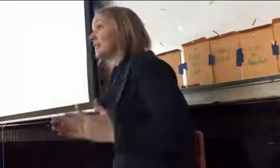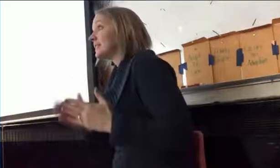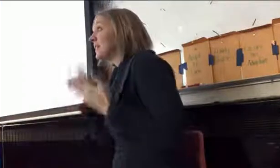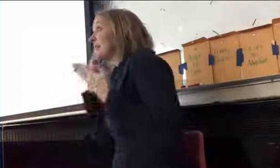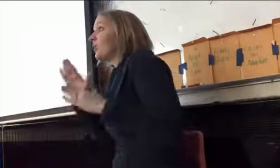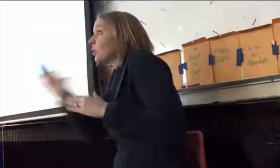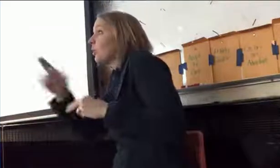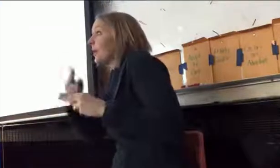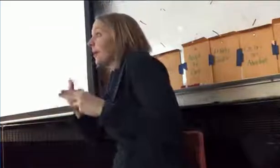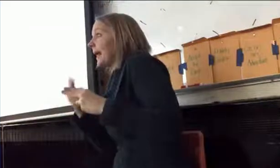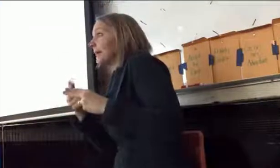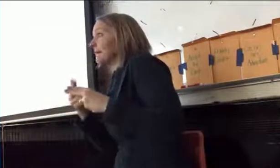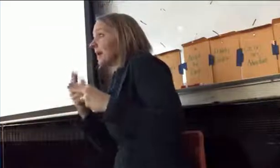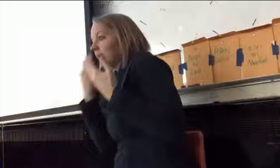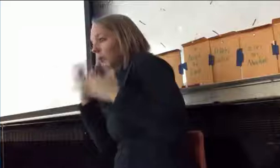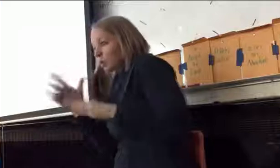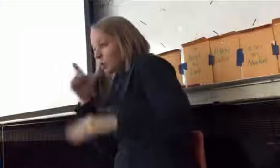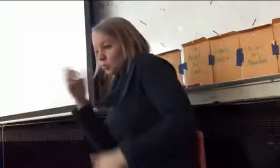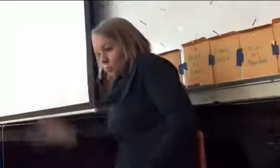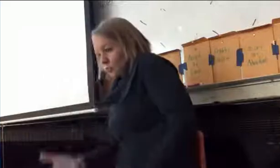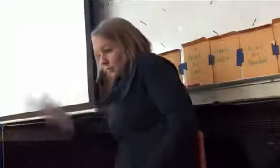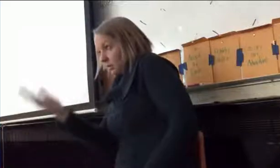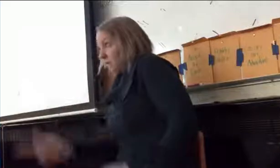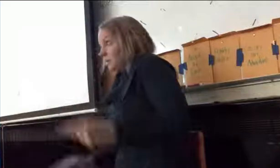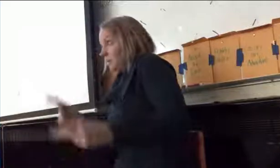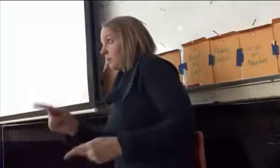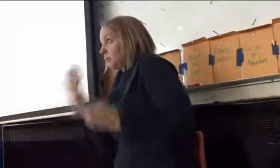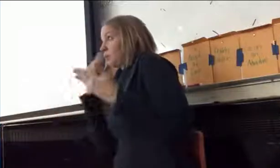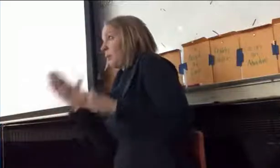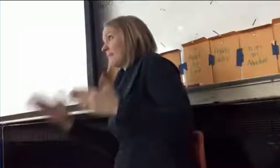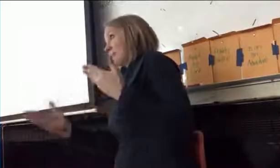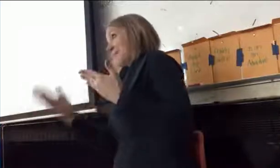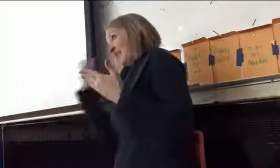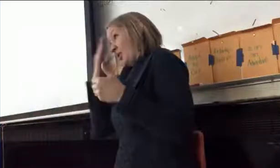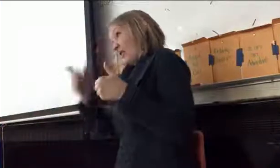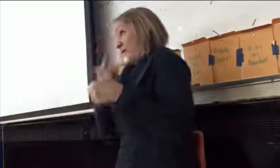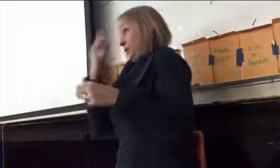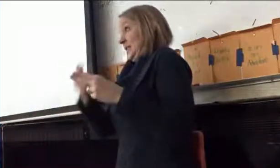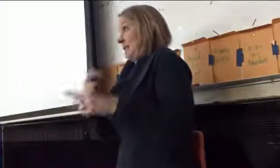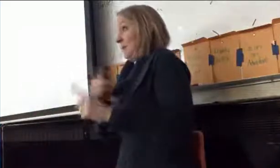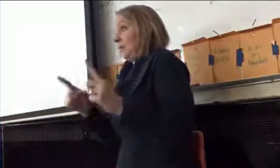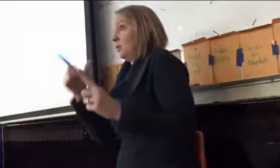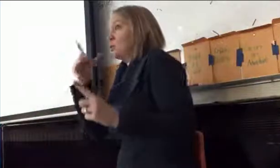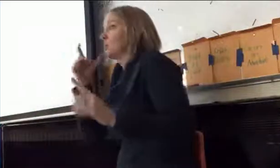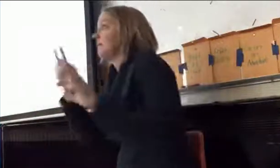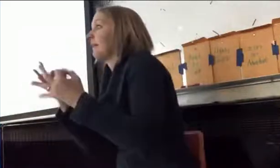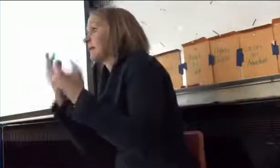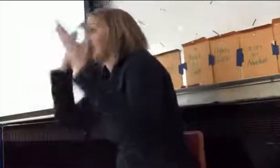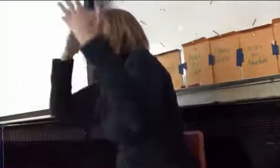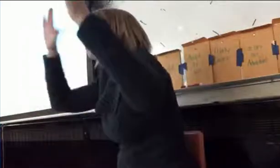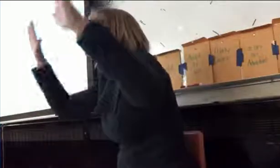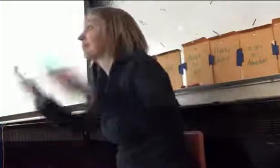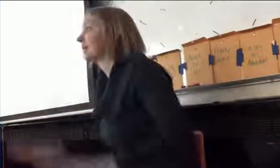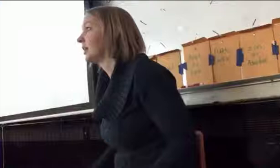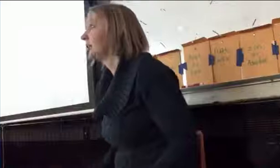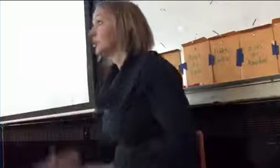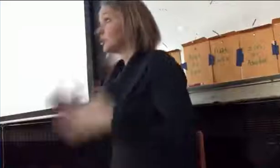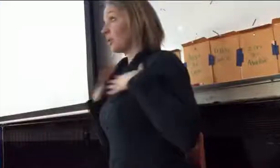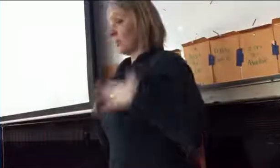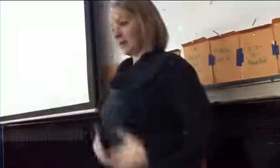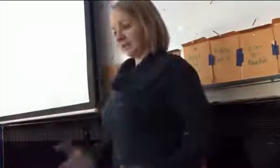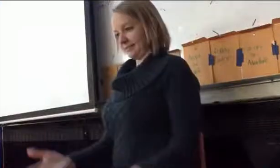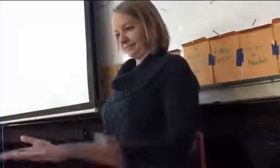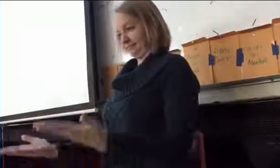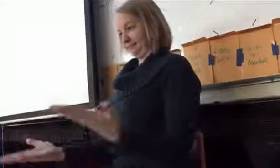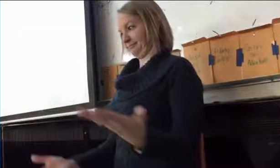their names. There's no record that these people existed. Maybe a first name. They don't know who the families are. So they take these bodies, they go where the